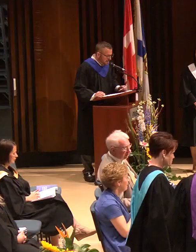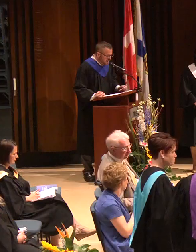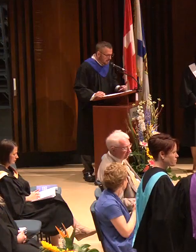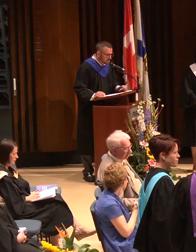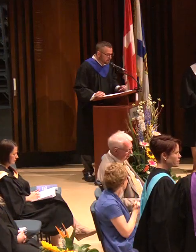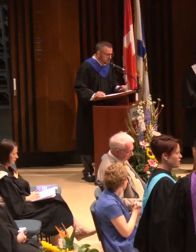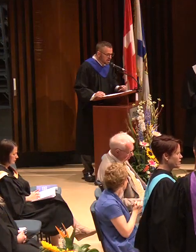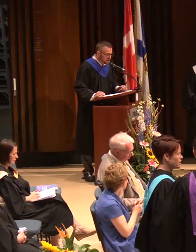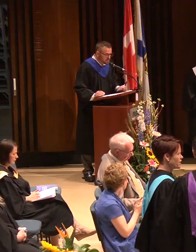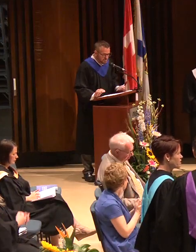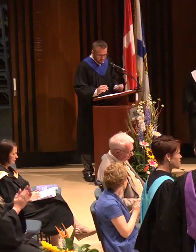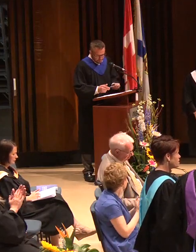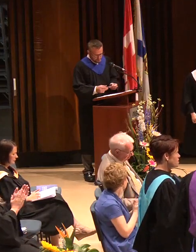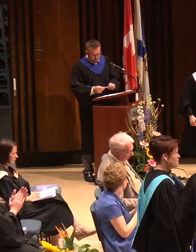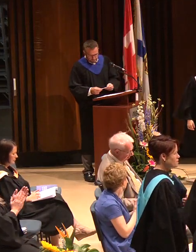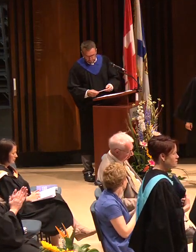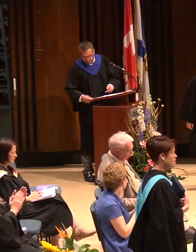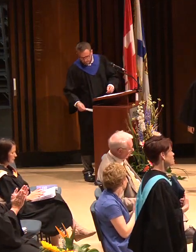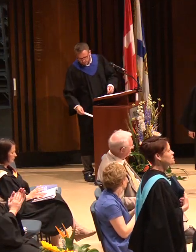Aaron Vincent, with honors.